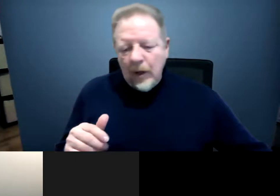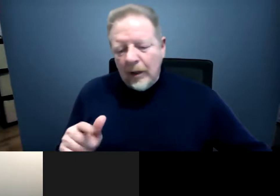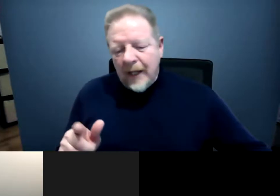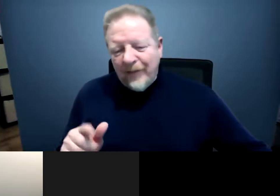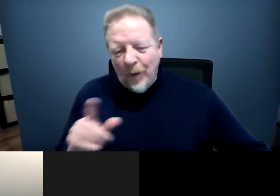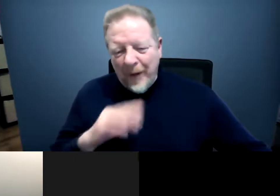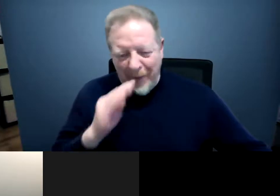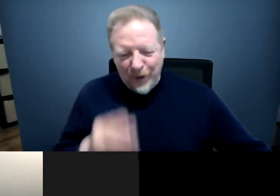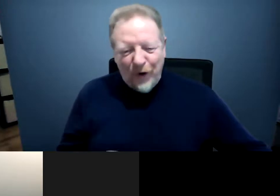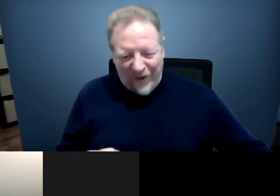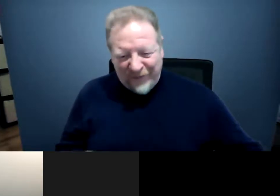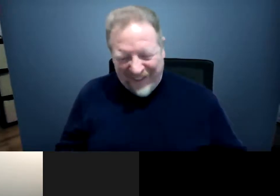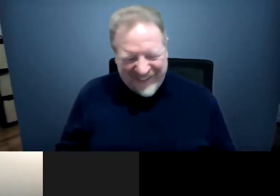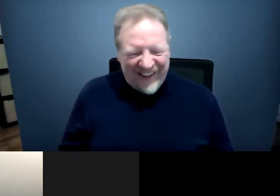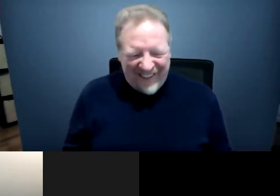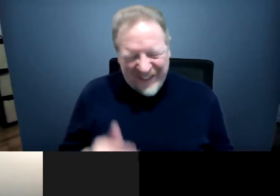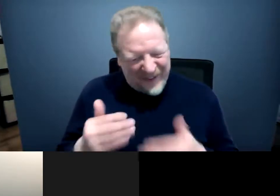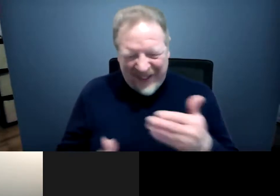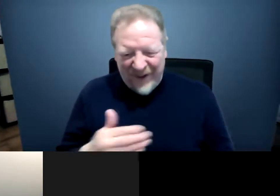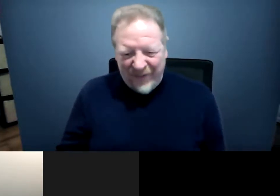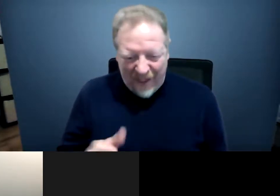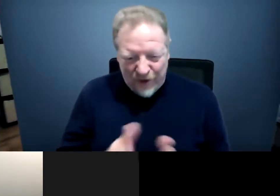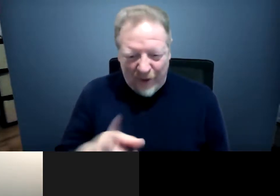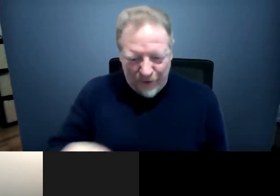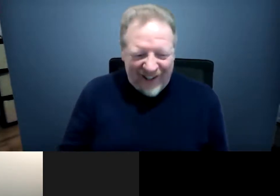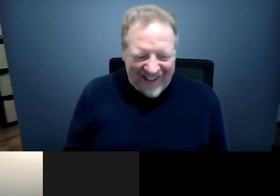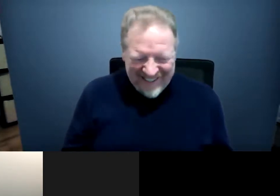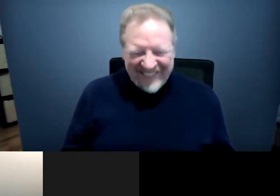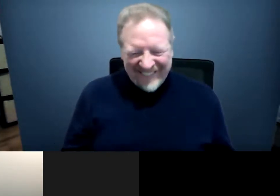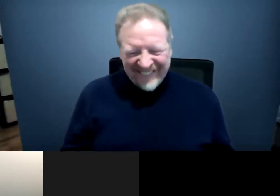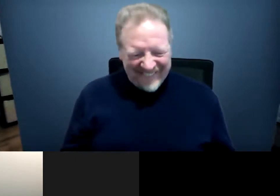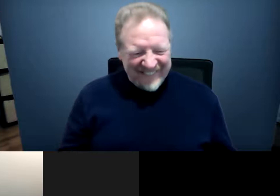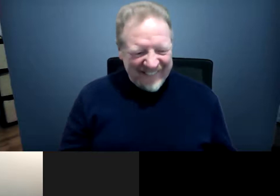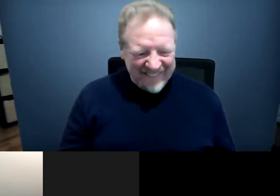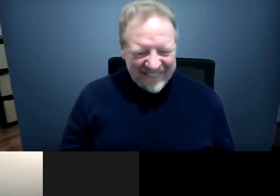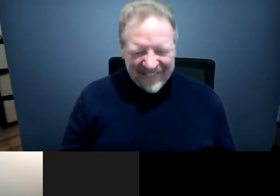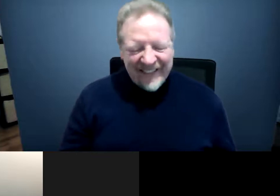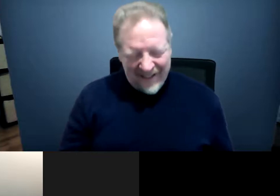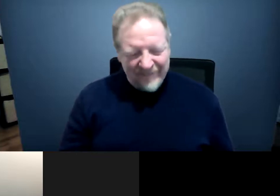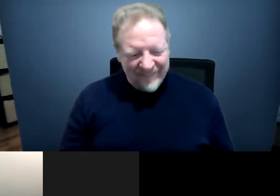because I have to go pick up my daughter after this. So I just want to keep going if that's all right with you. Okay. Are you sure you're okay with that? All